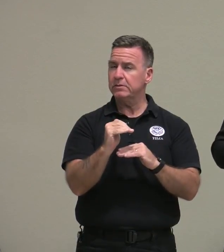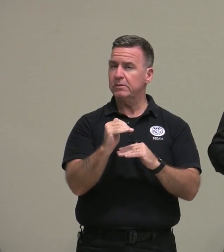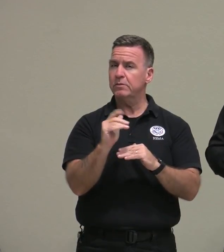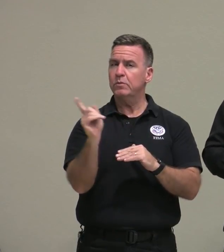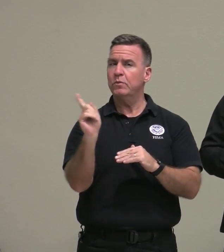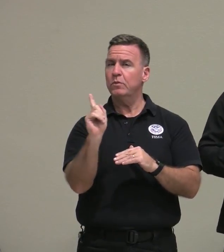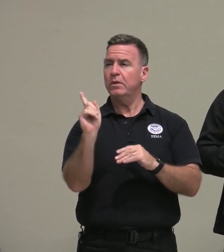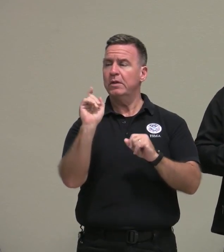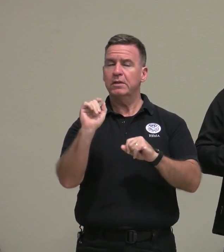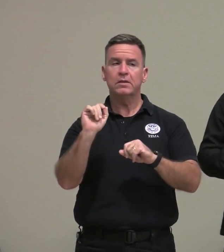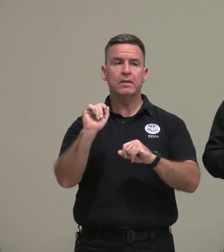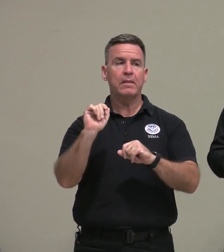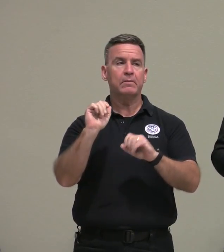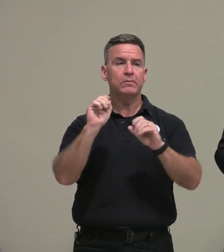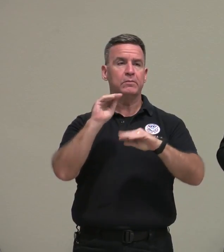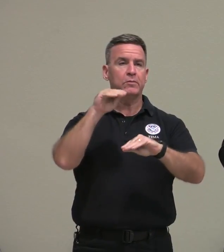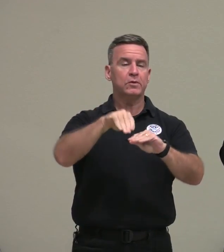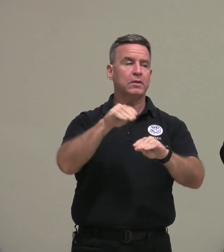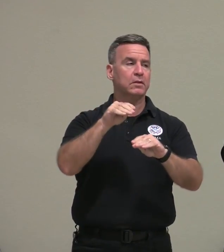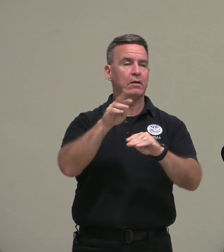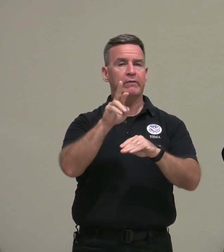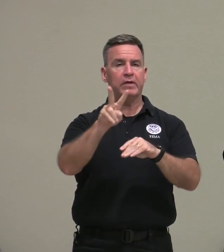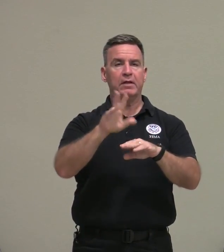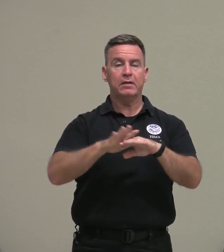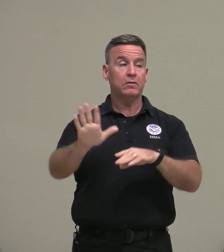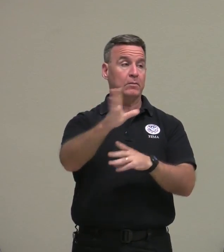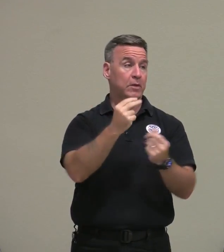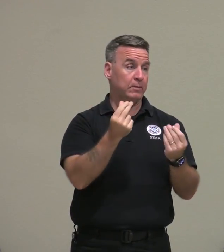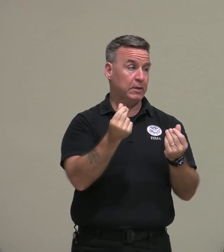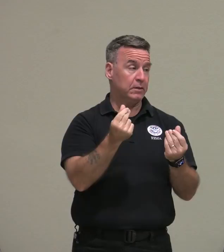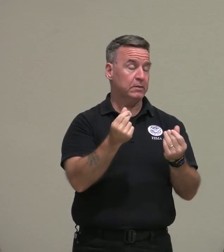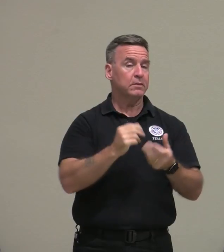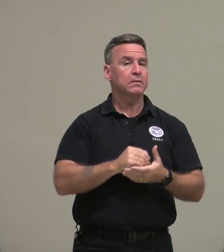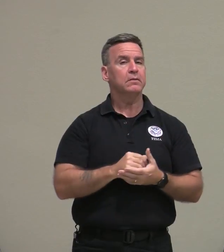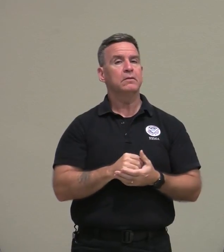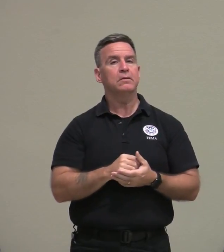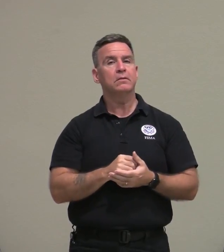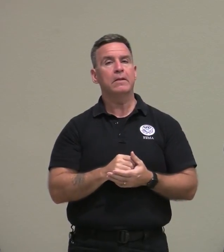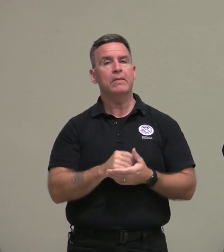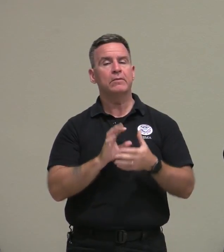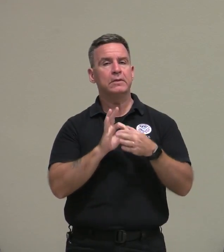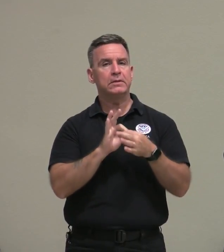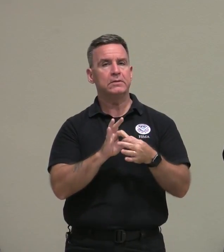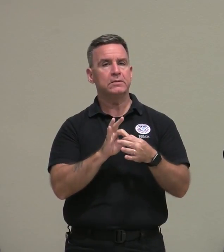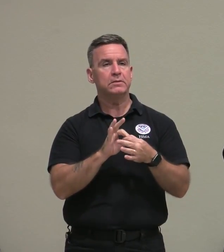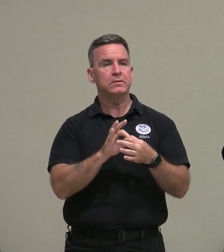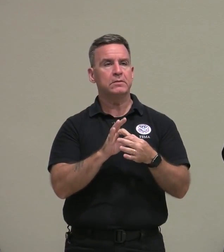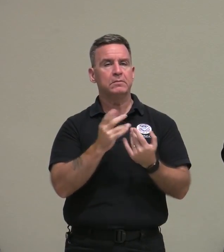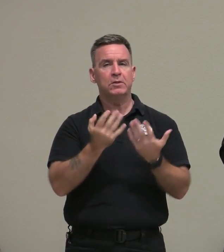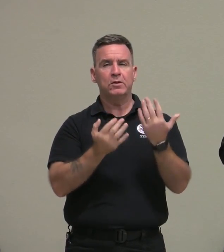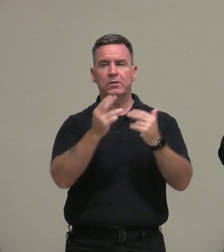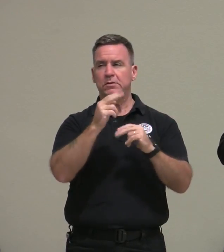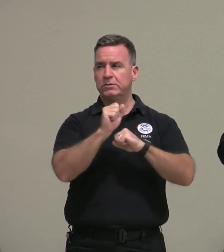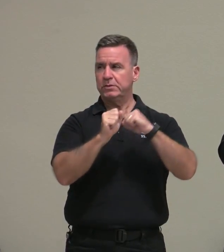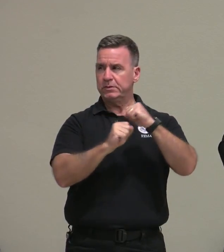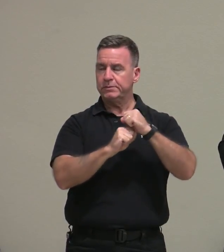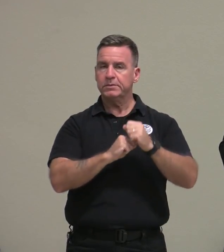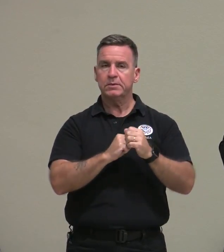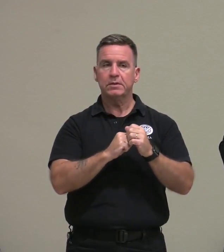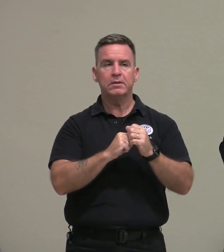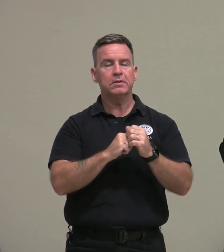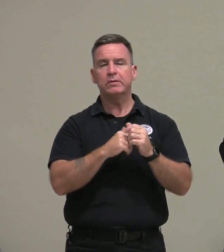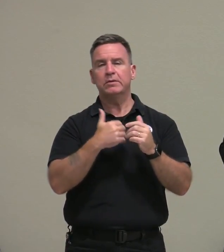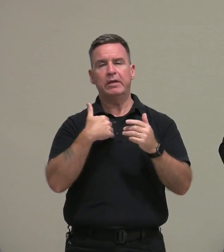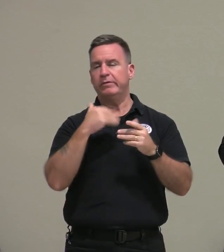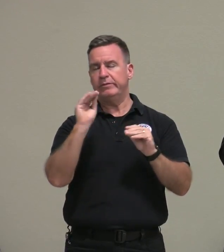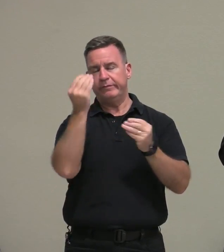where you could possibly place your RV on your property in relation to burn structures. We do not